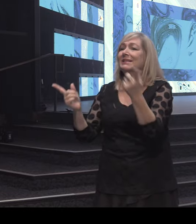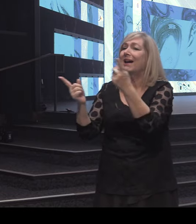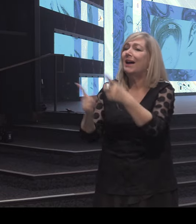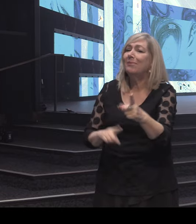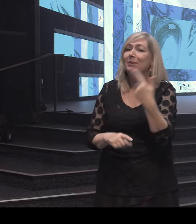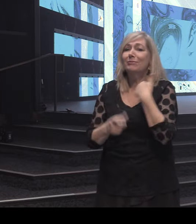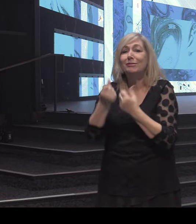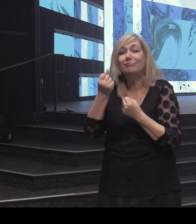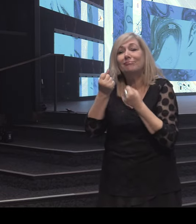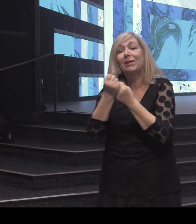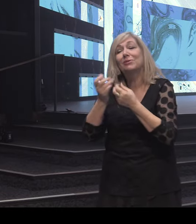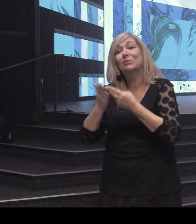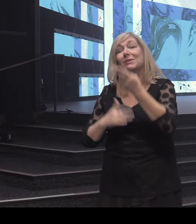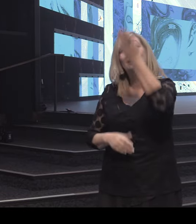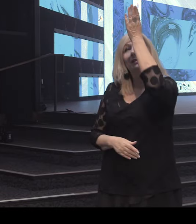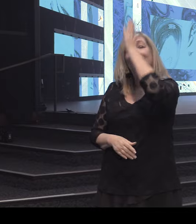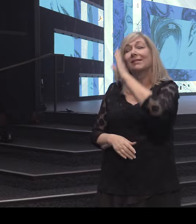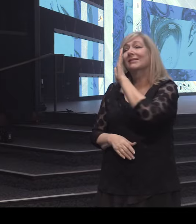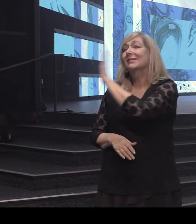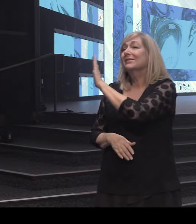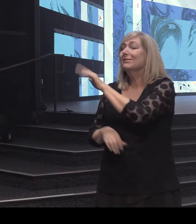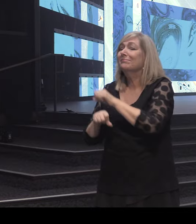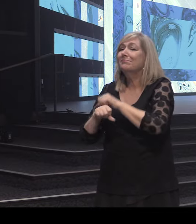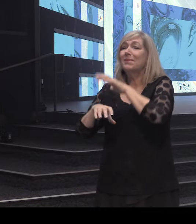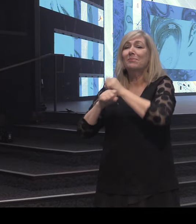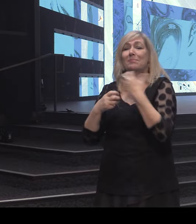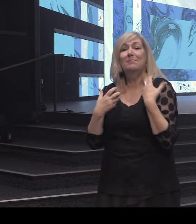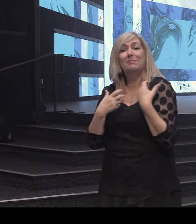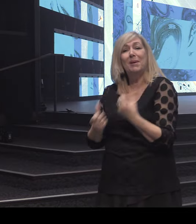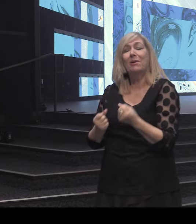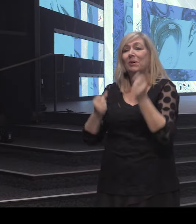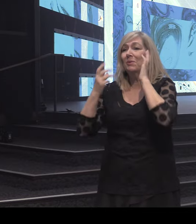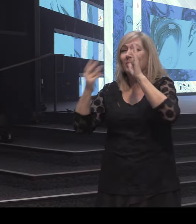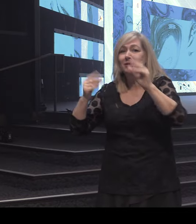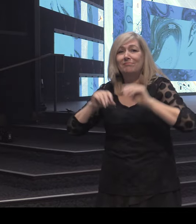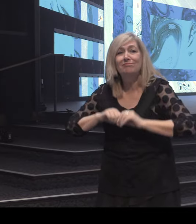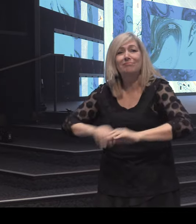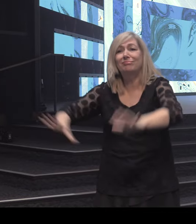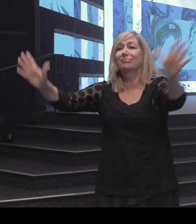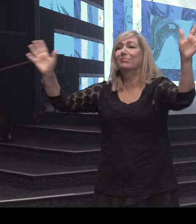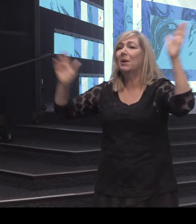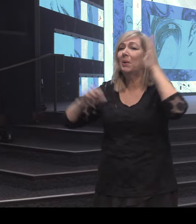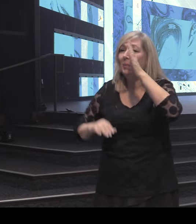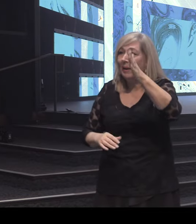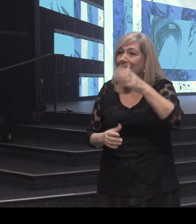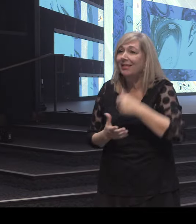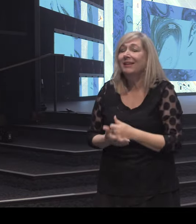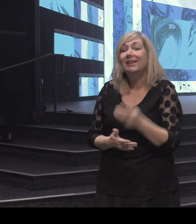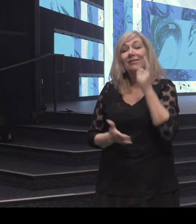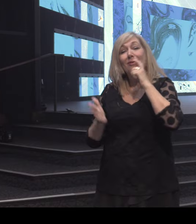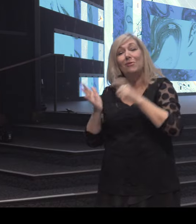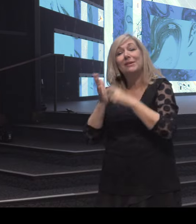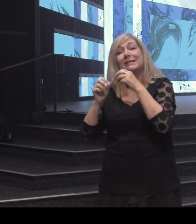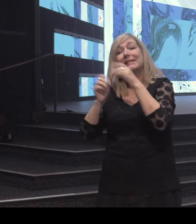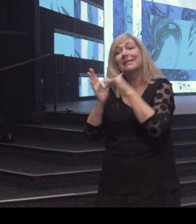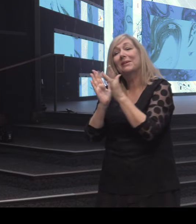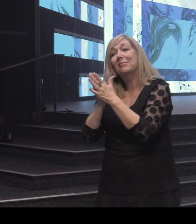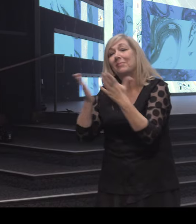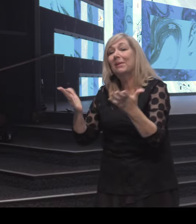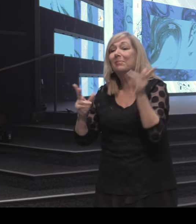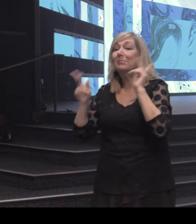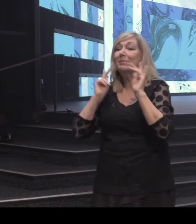for truth, God's miraculous power is released. We see that throughout the Bible. We see that when people